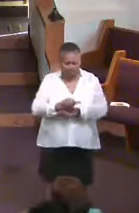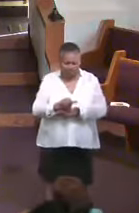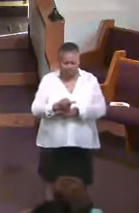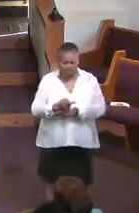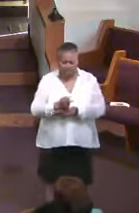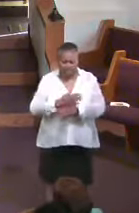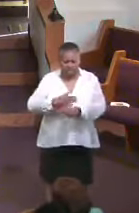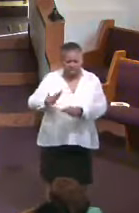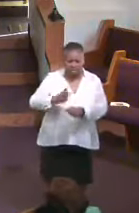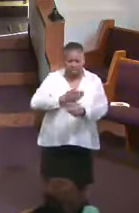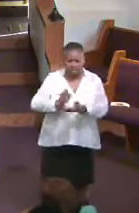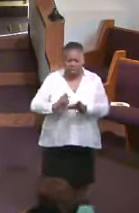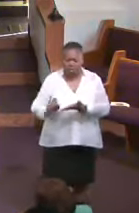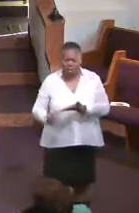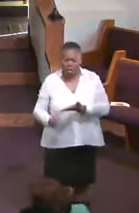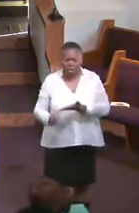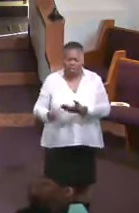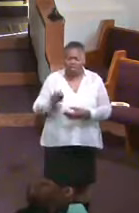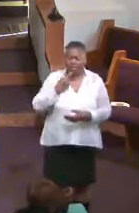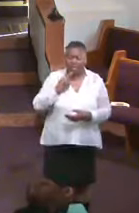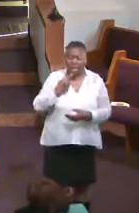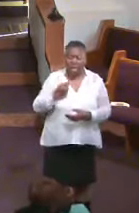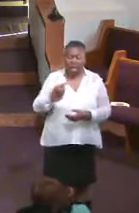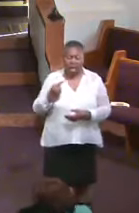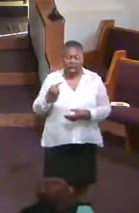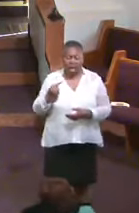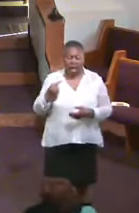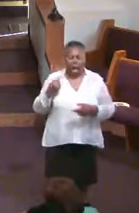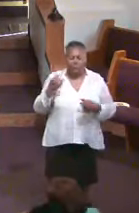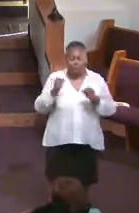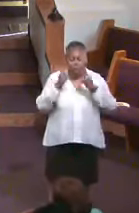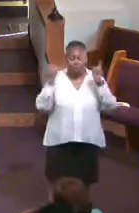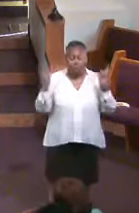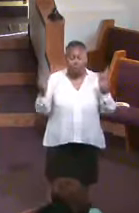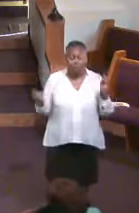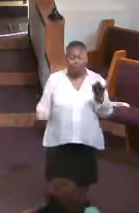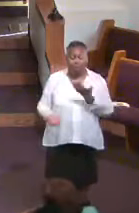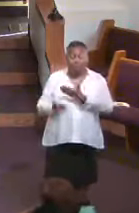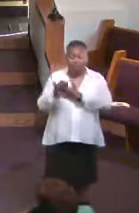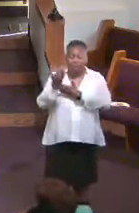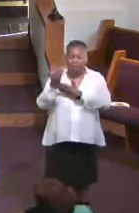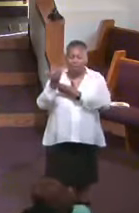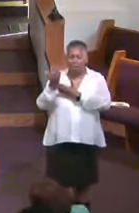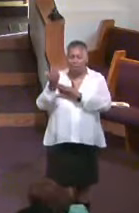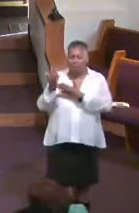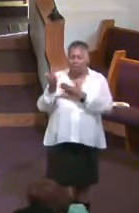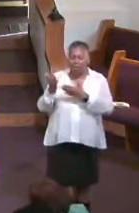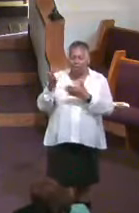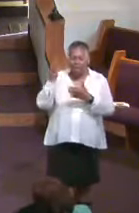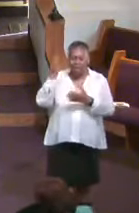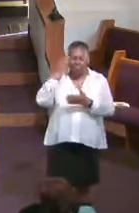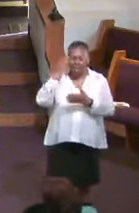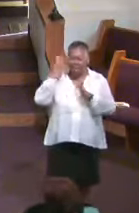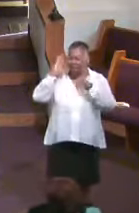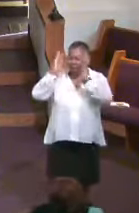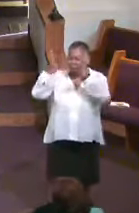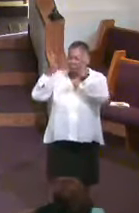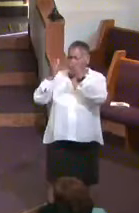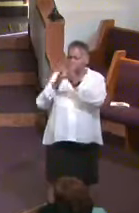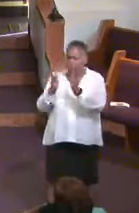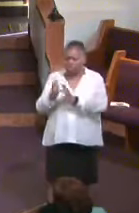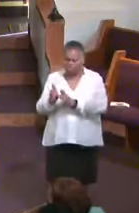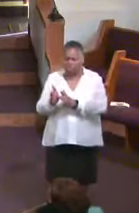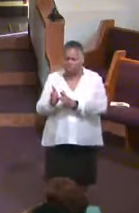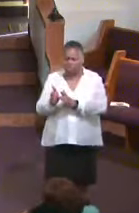Songwriter said, I woke up this morning with my mind stayed on Jesus. Father God, we ask right now that we keep our mind stayed on